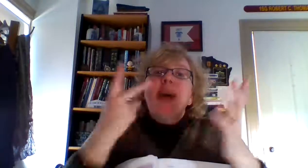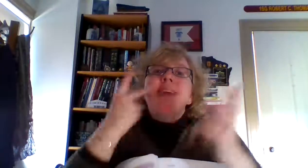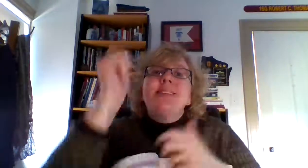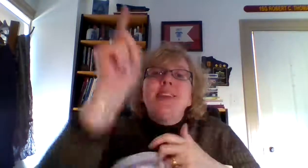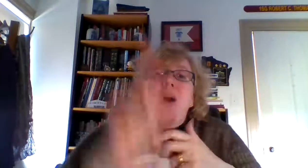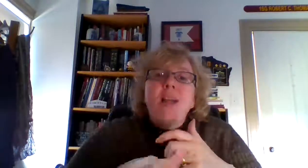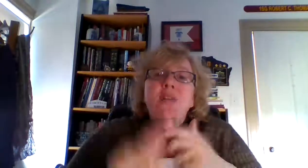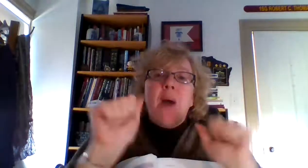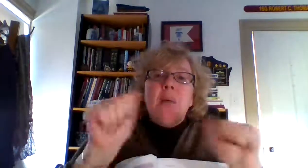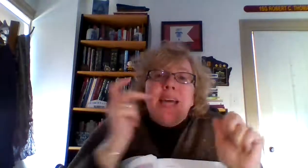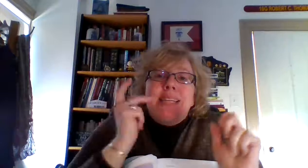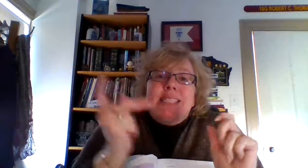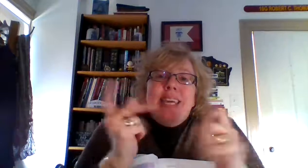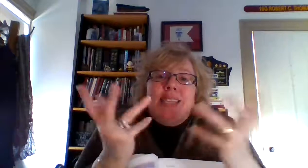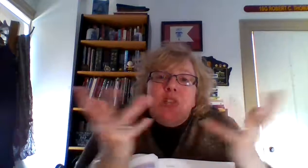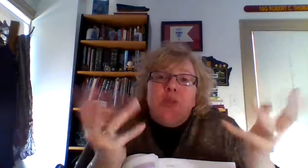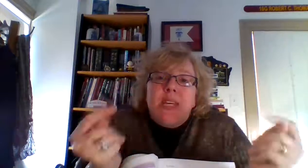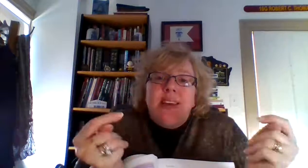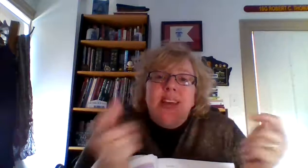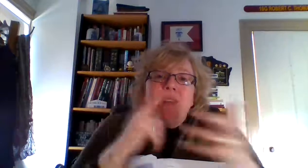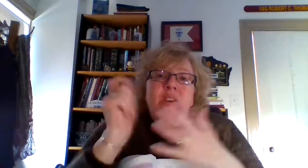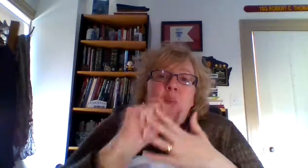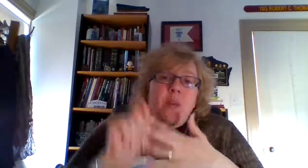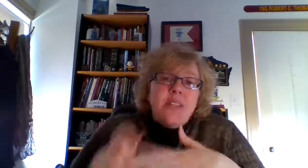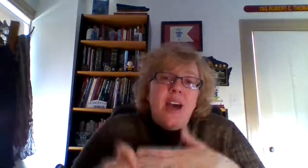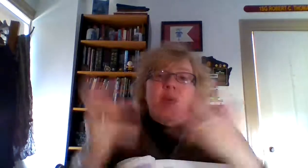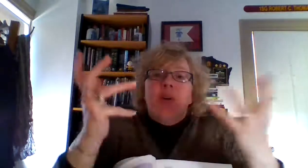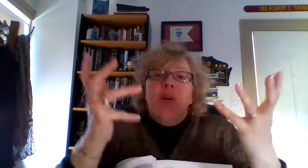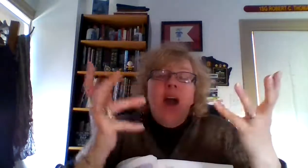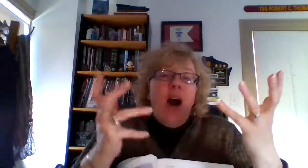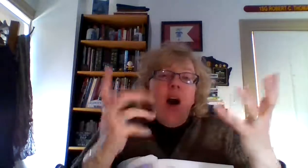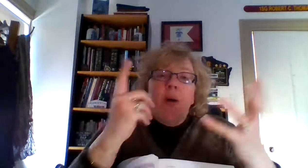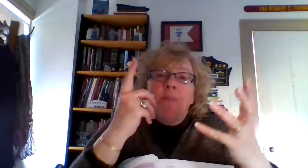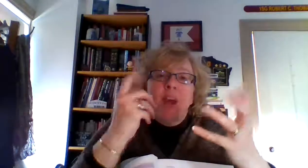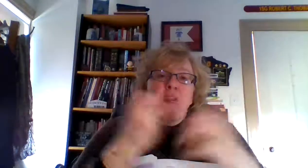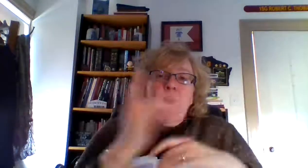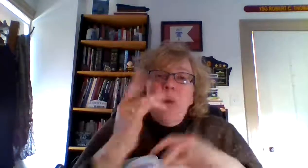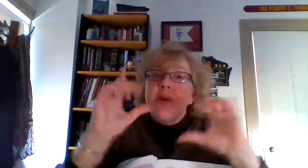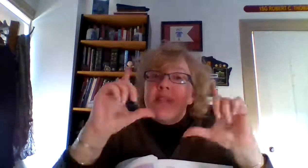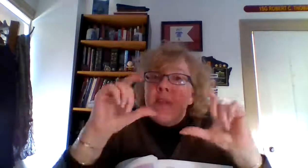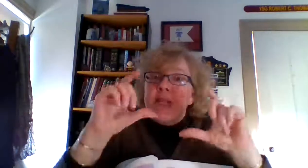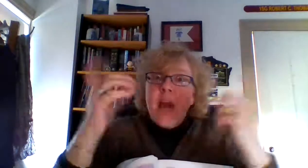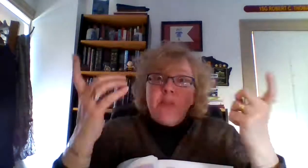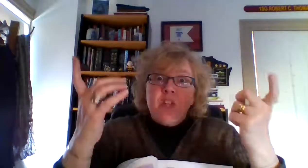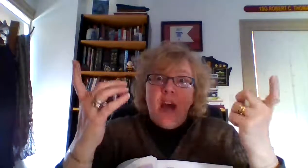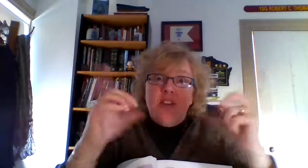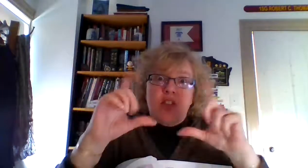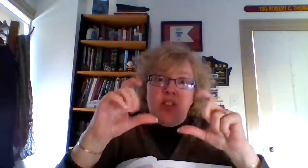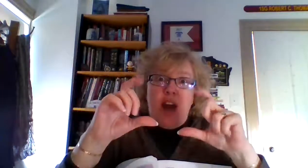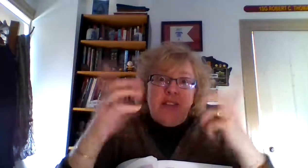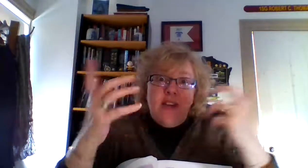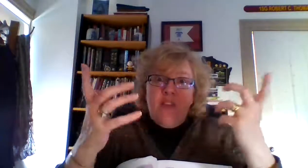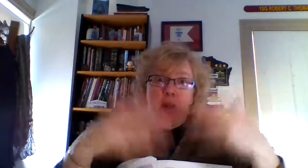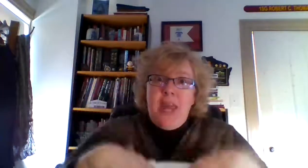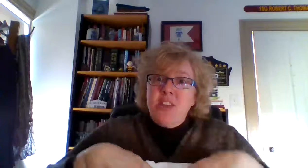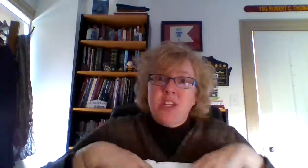to see all of them. I would like to see that you did it, even you wrote it down, or a few people sent me shots of their